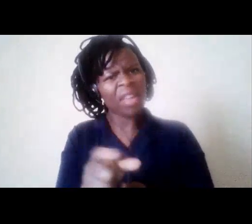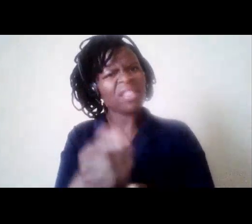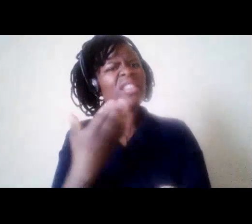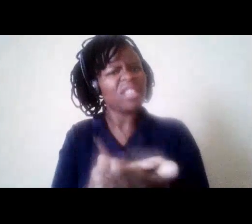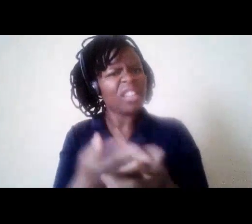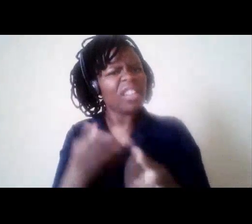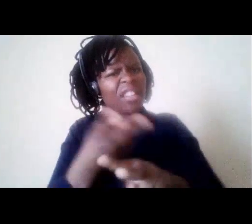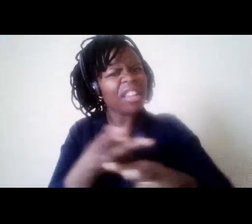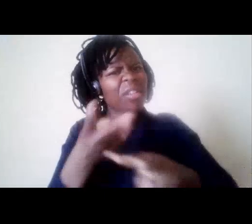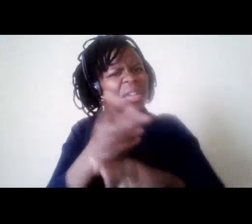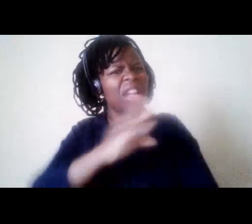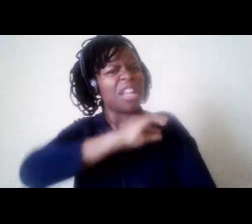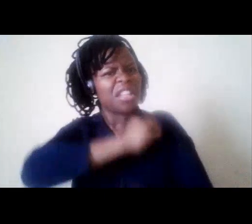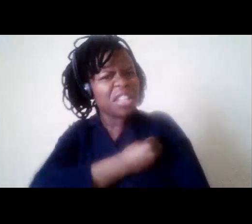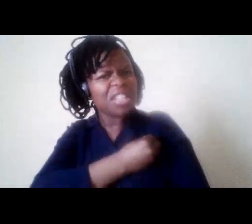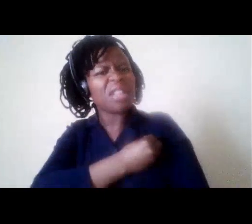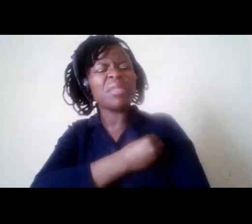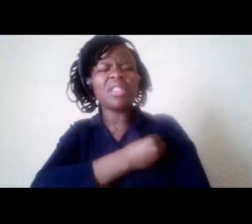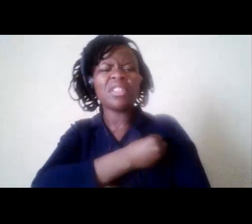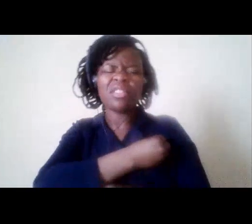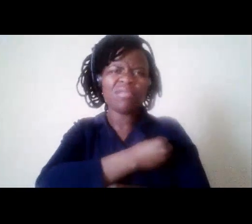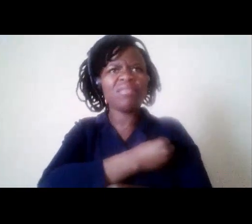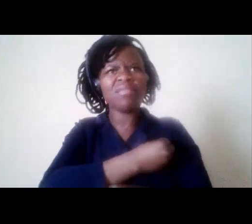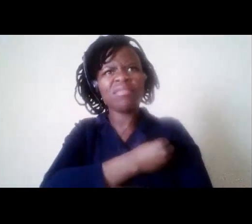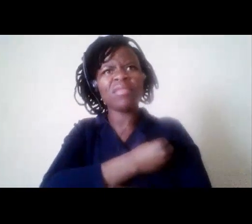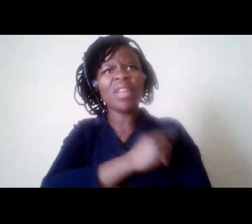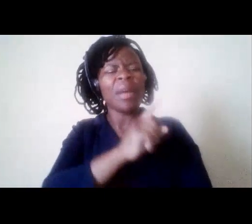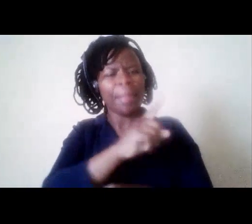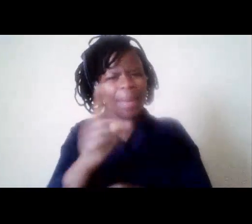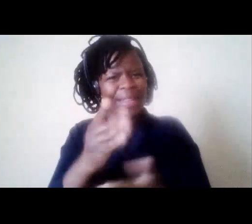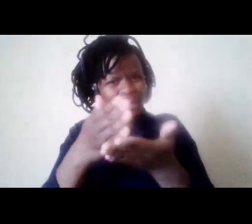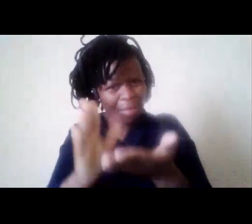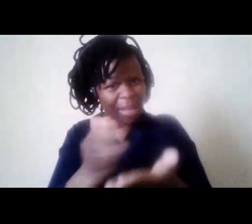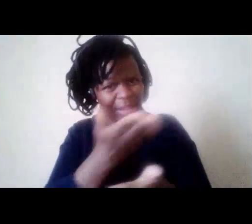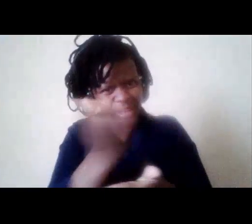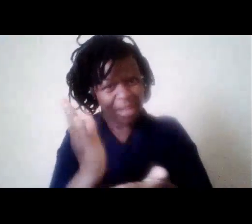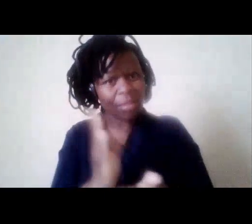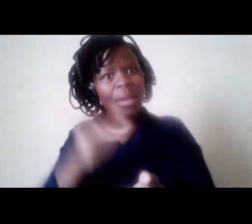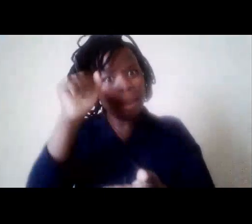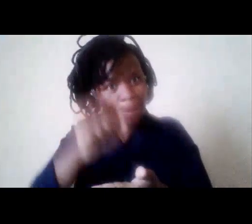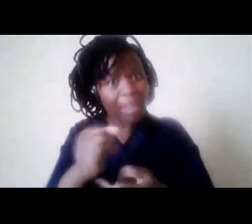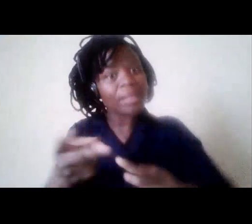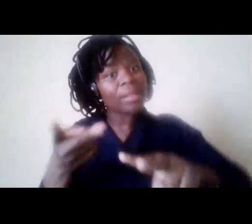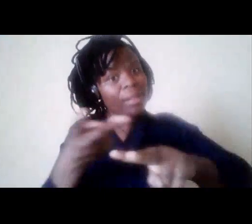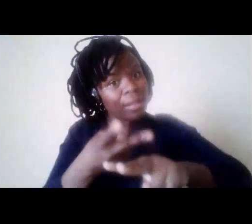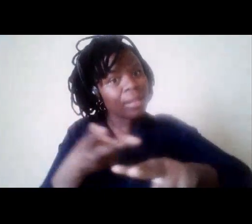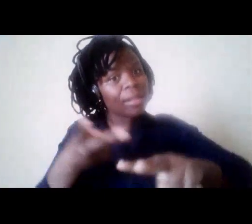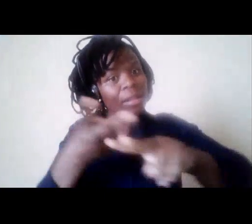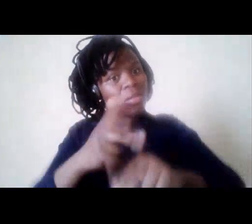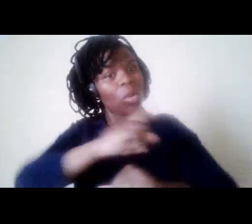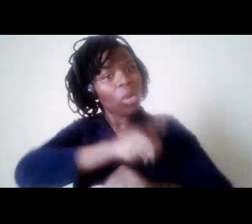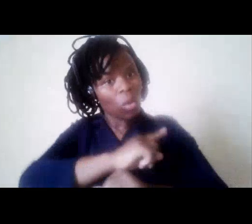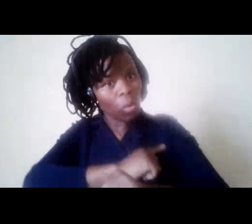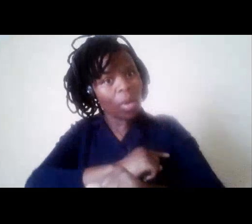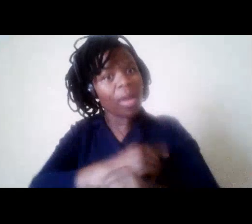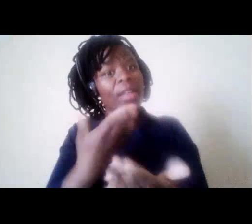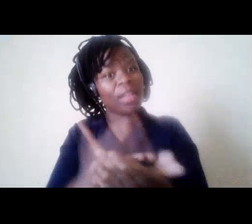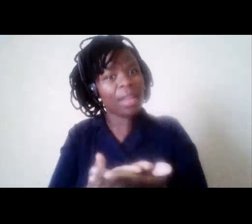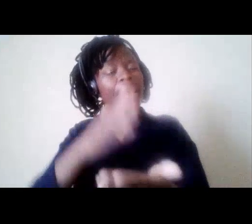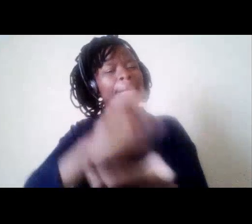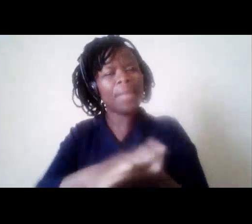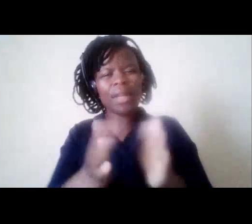that disability is not a deficit, that is part of diversity, just be very careful, because that in itself can become a biggest barrier,